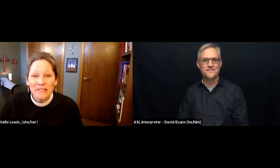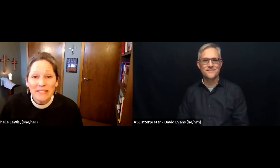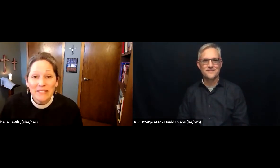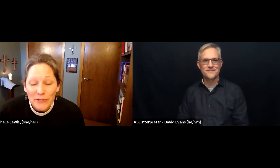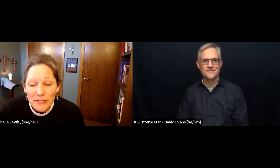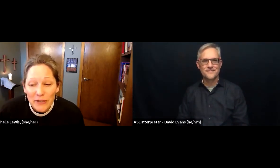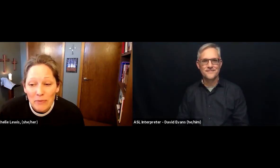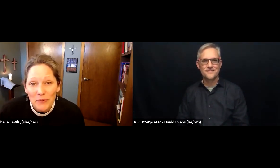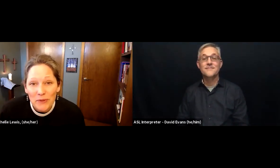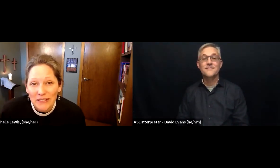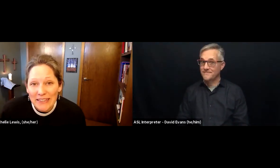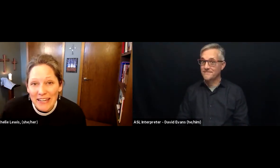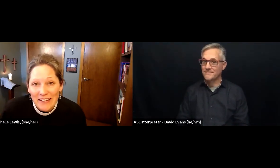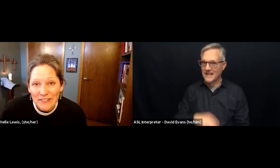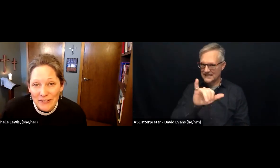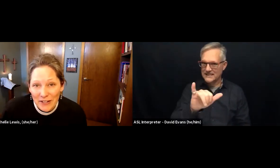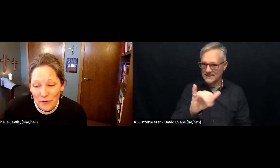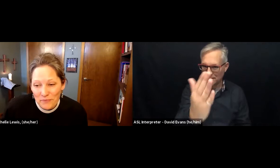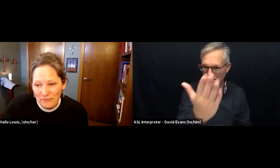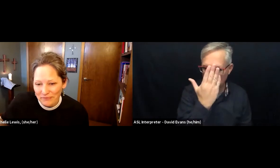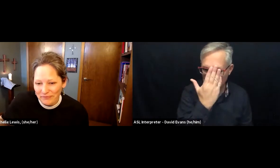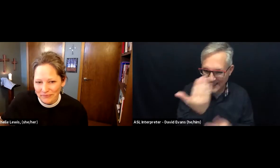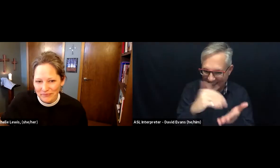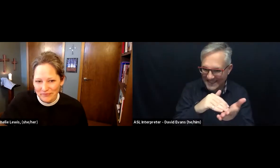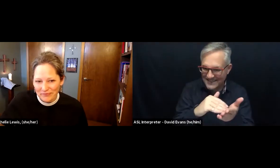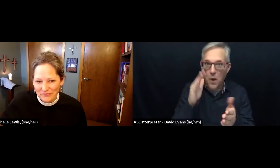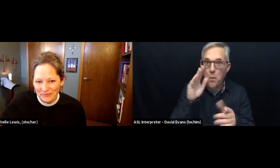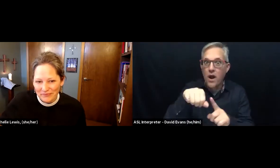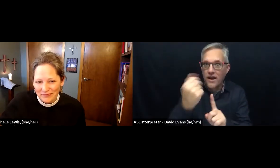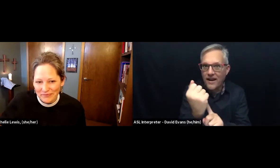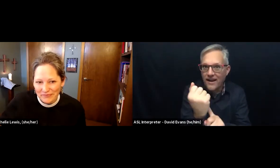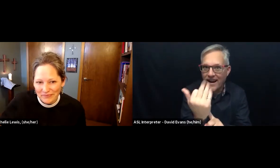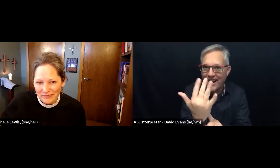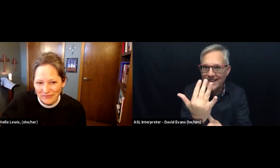So stay close to your cameras. We're going to light the candles now.